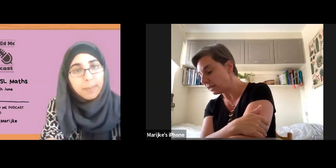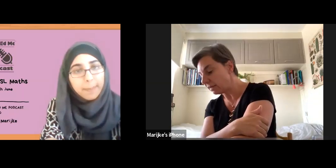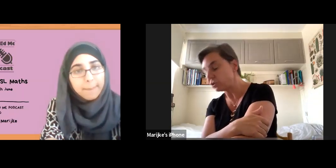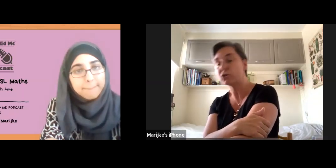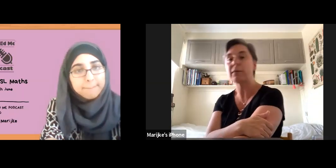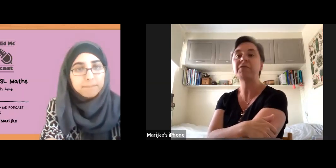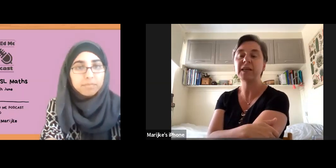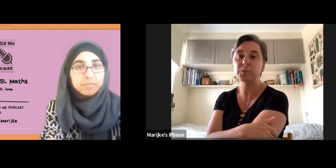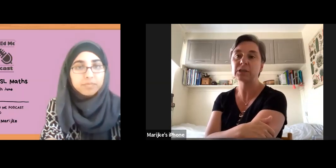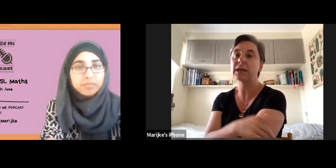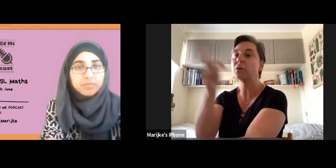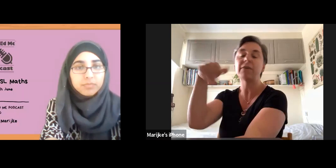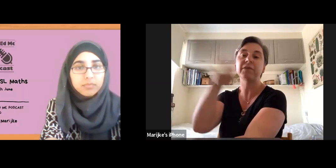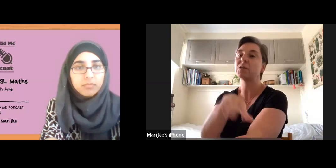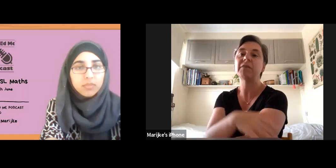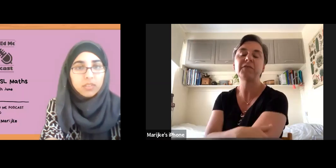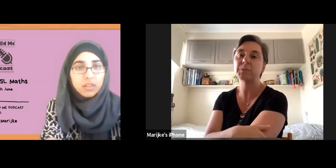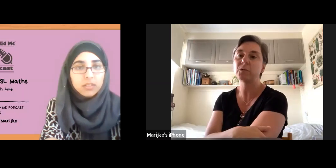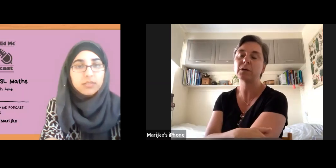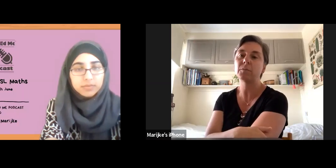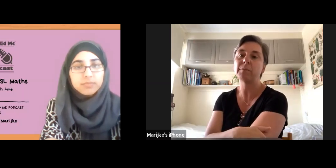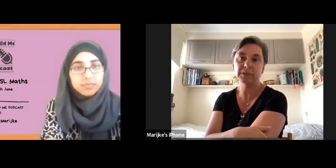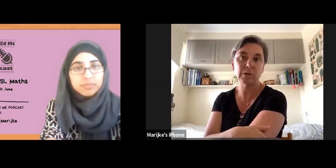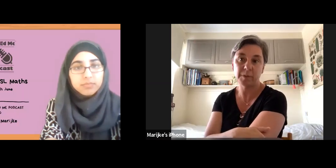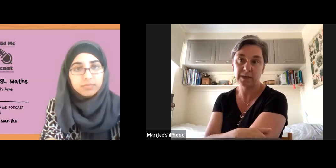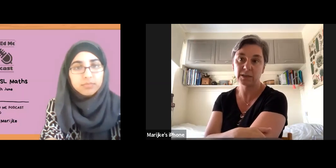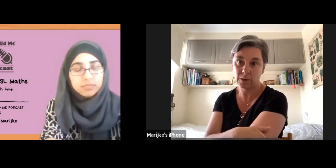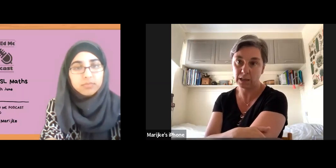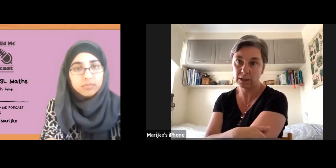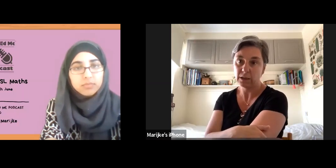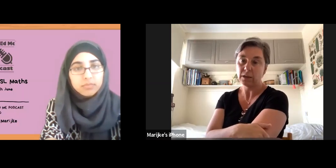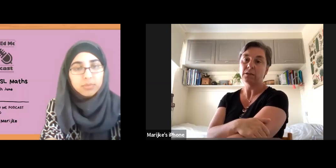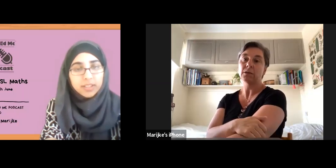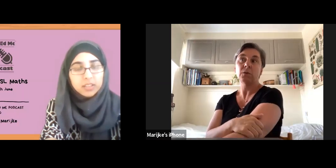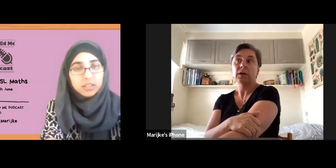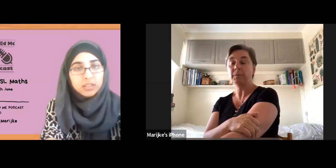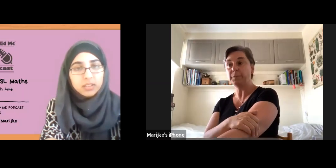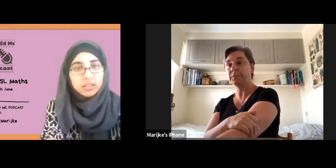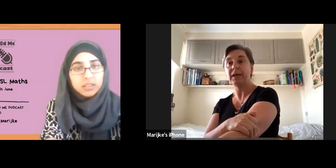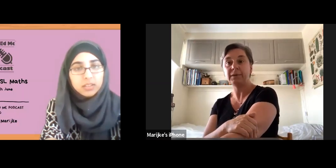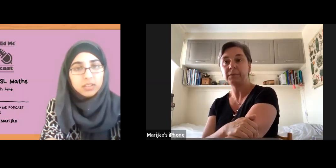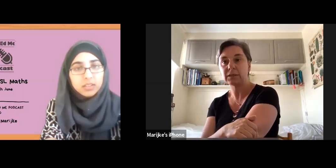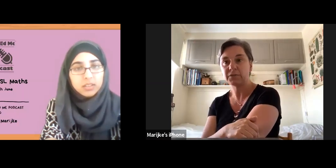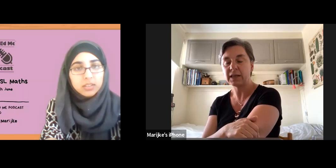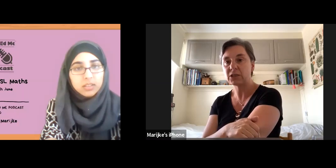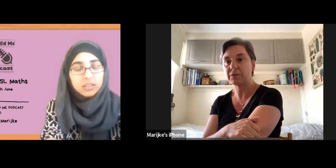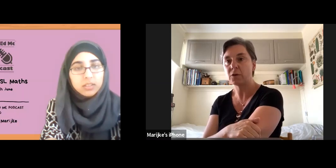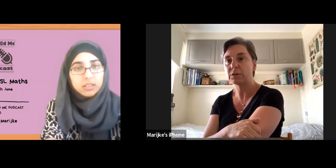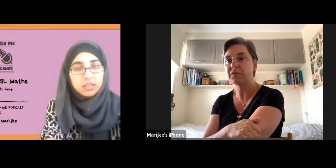they just look at my Facebook site, or everything's on my Facebook, on my business webpage as well. Brilliant. So yeah, it's fairly straightforward to